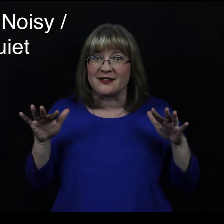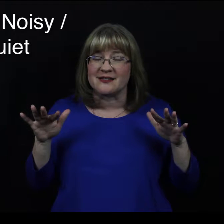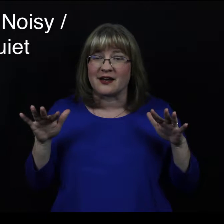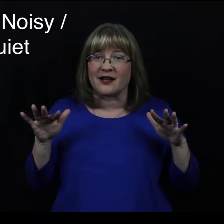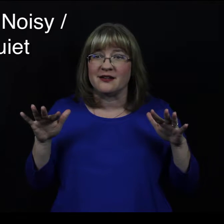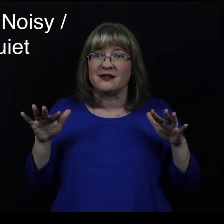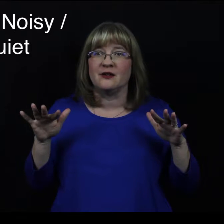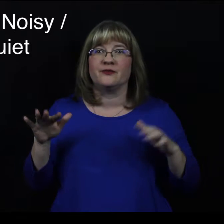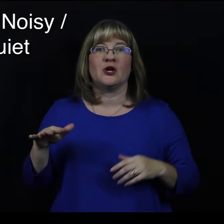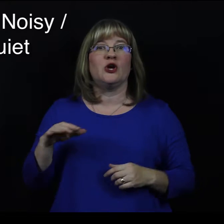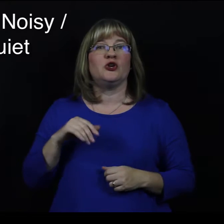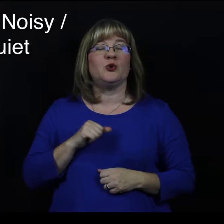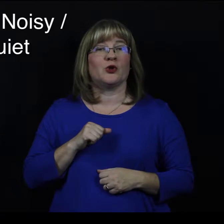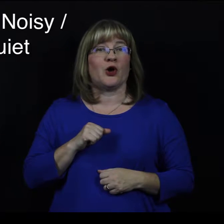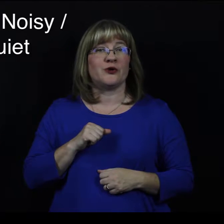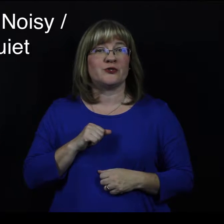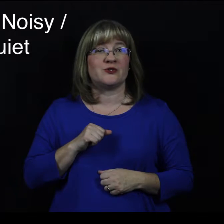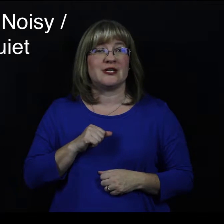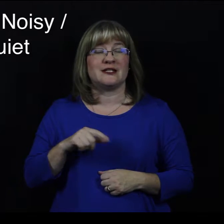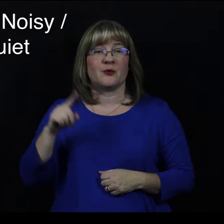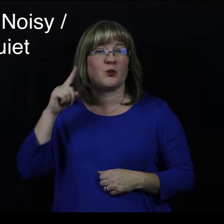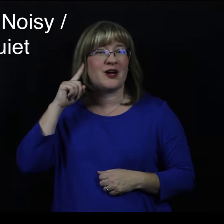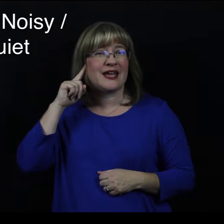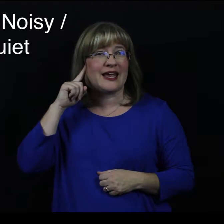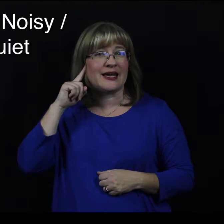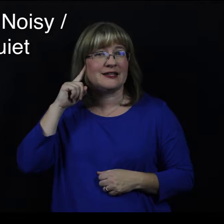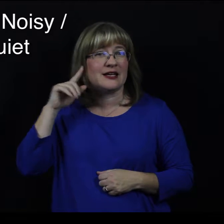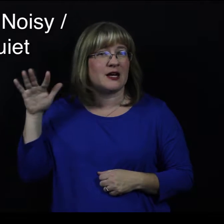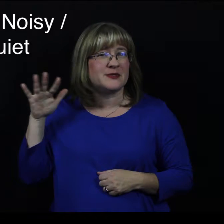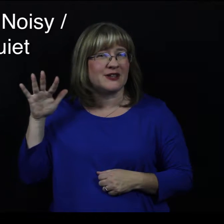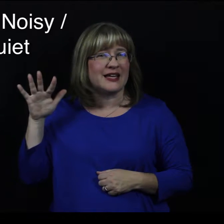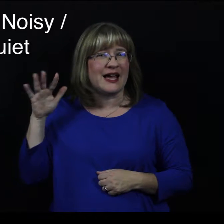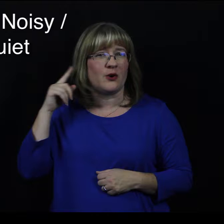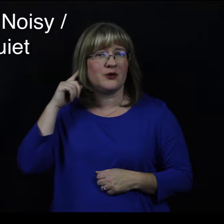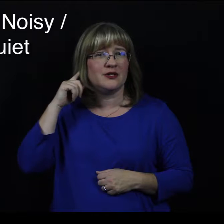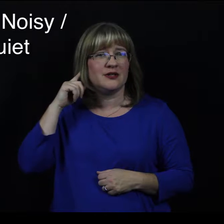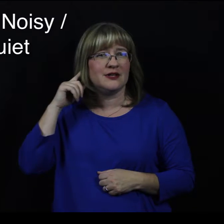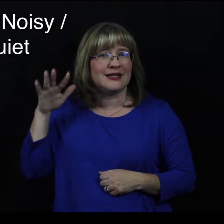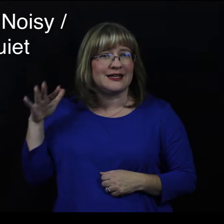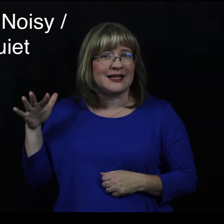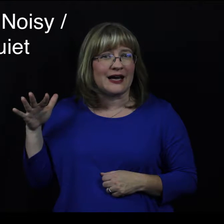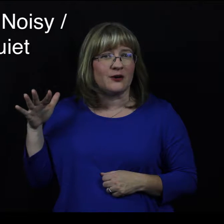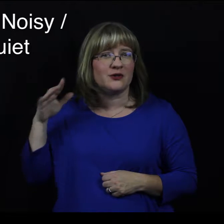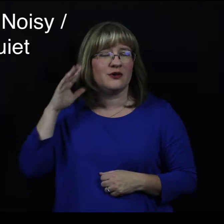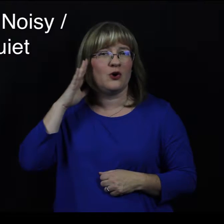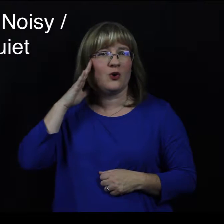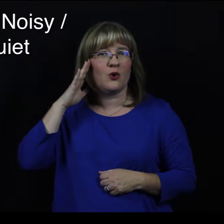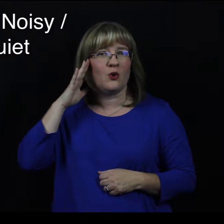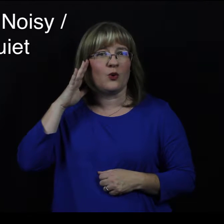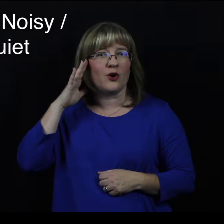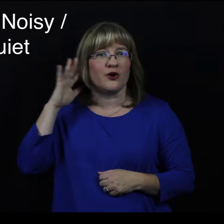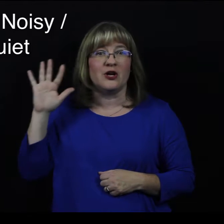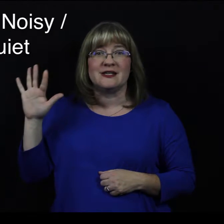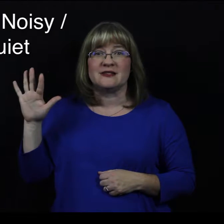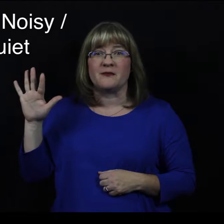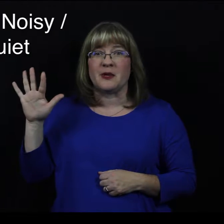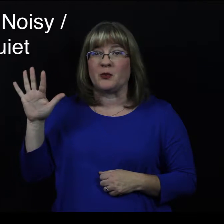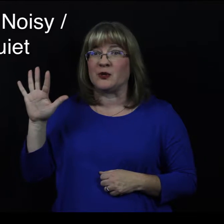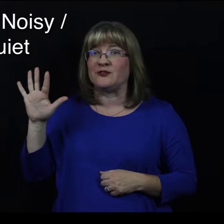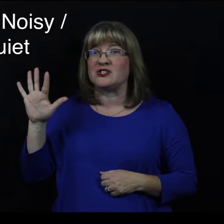to side. You will also see it done with one hand, and it comes out loud, loud, or some people will even just